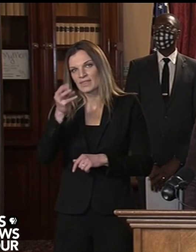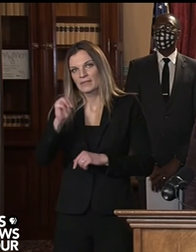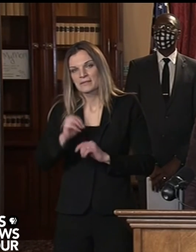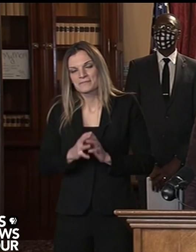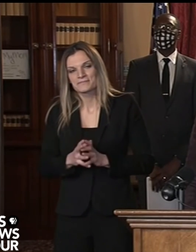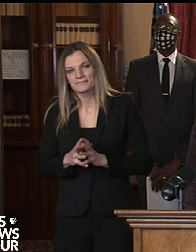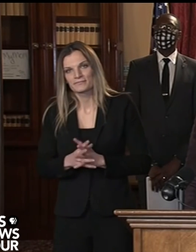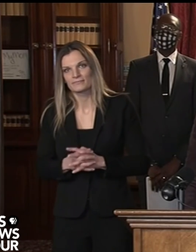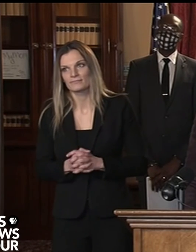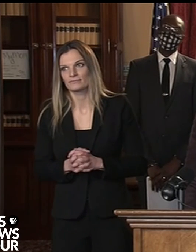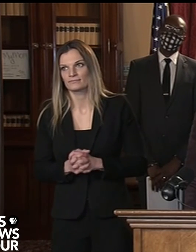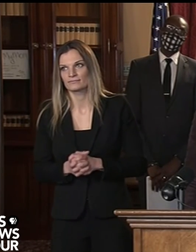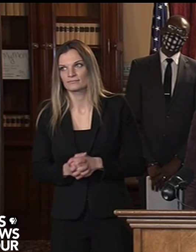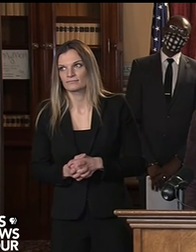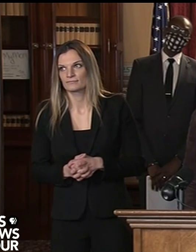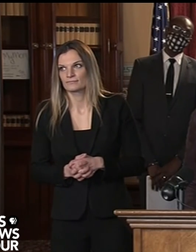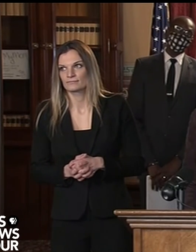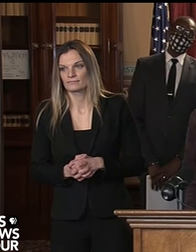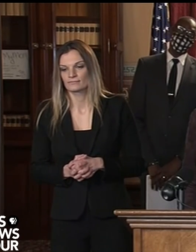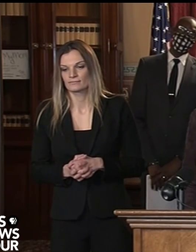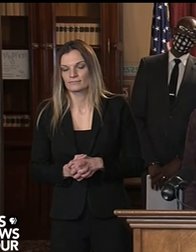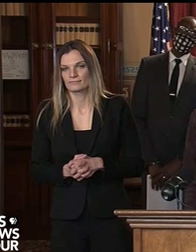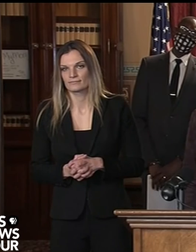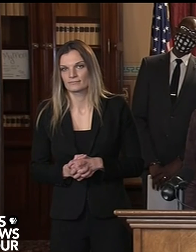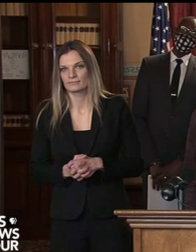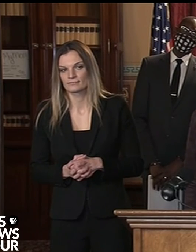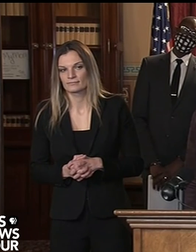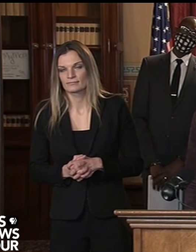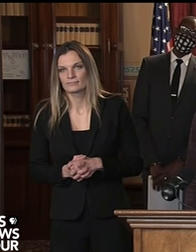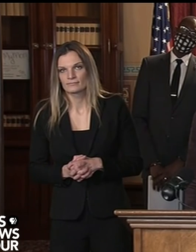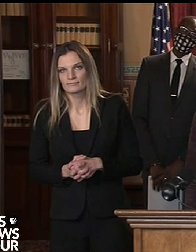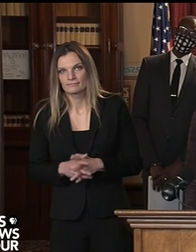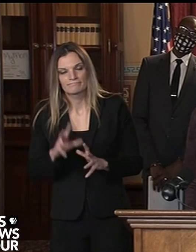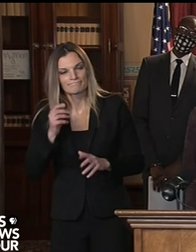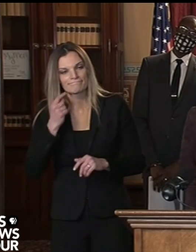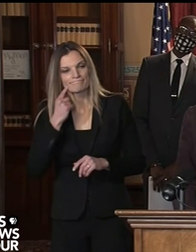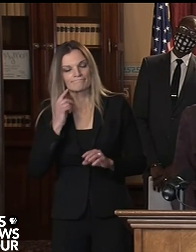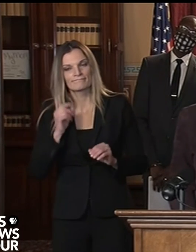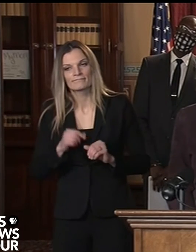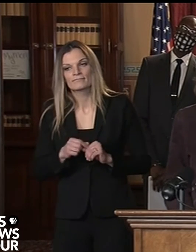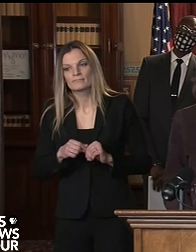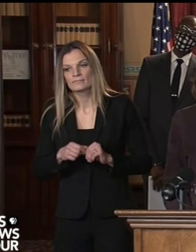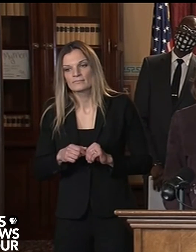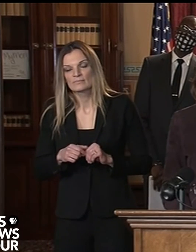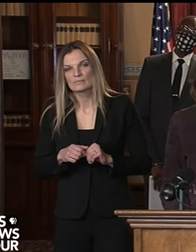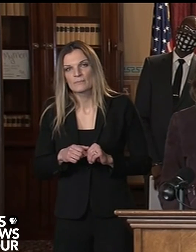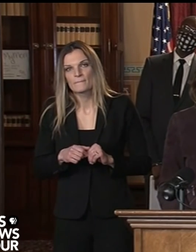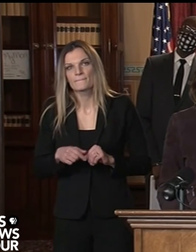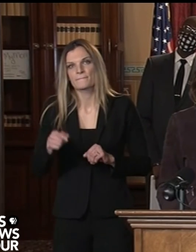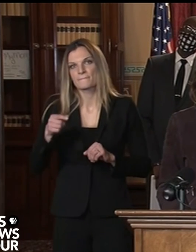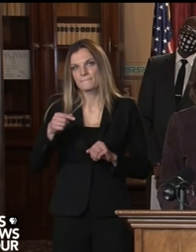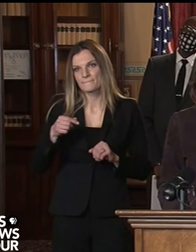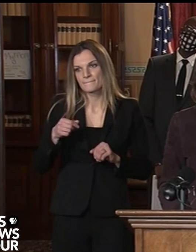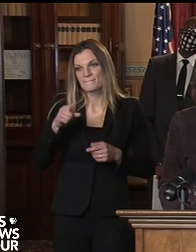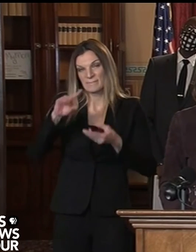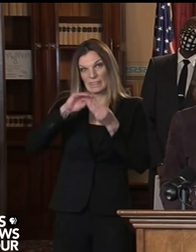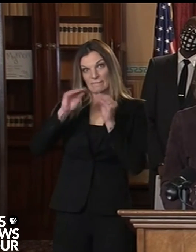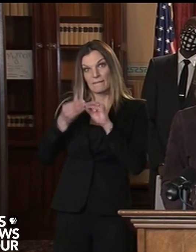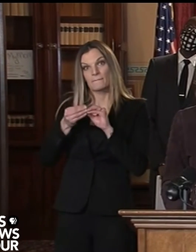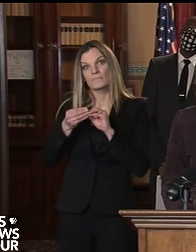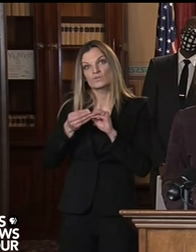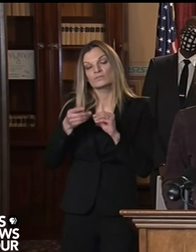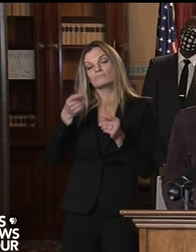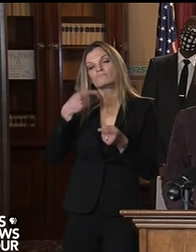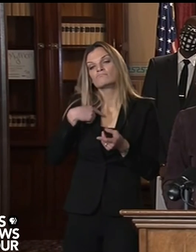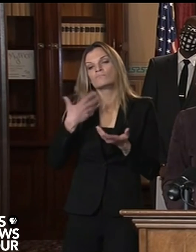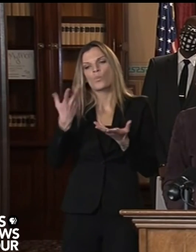Okay, we'll go to Tim Skubick. Governor, to be frank with the people in Michigan, we're going to take an incredible turnaround in these numbers for you to